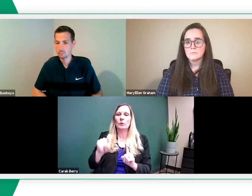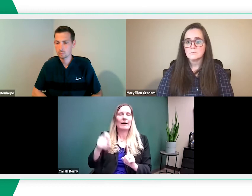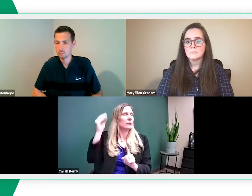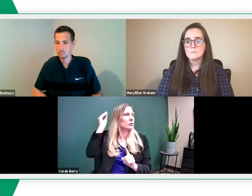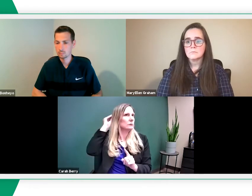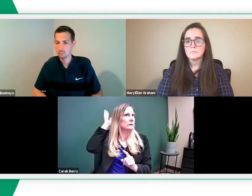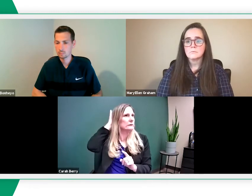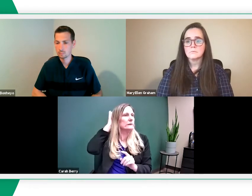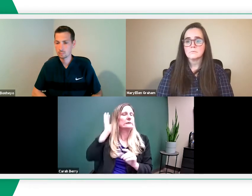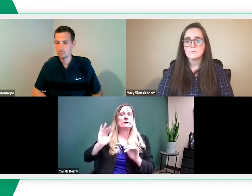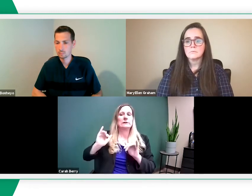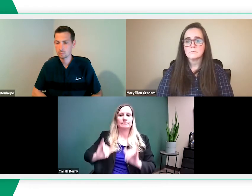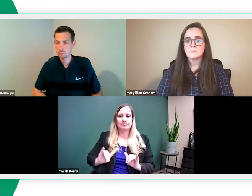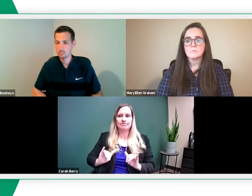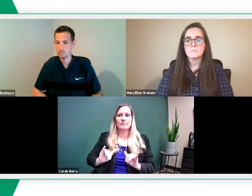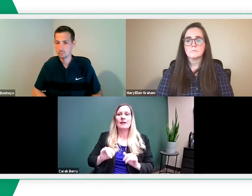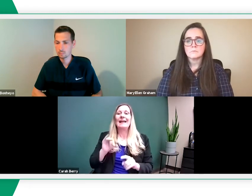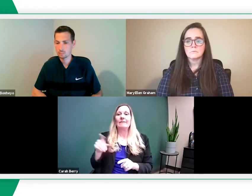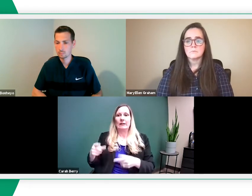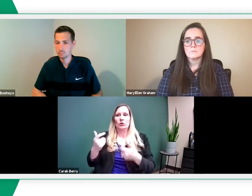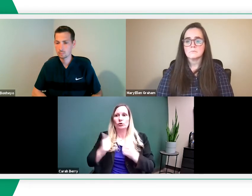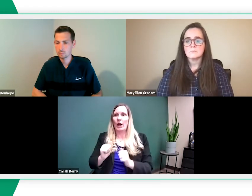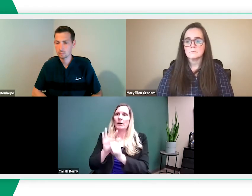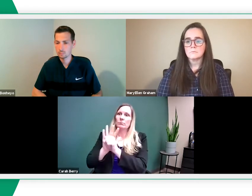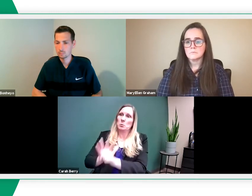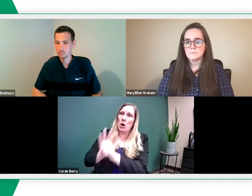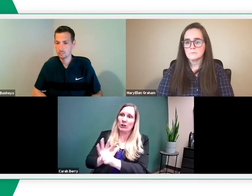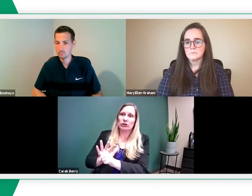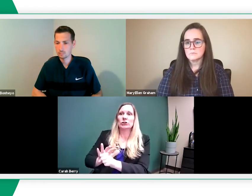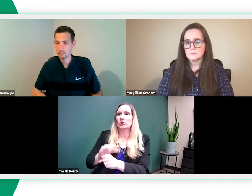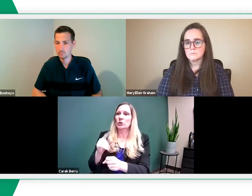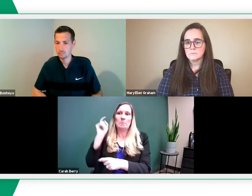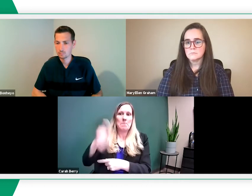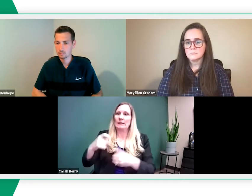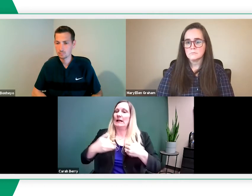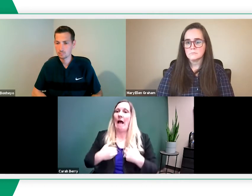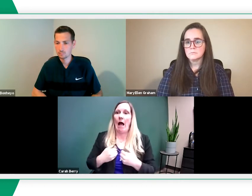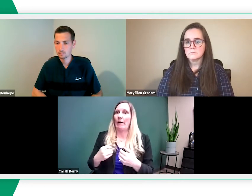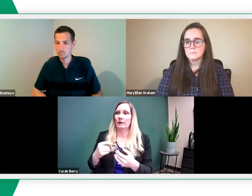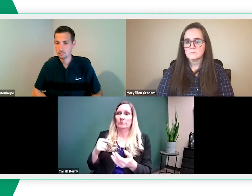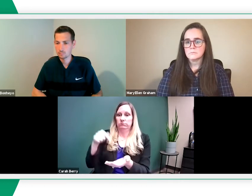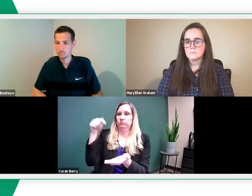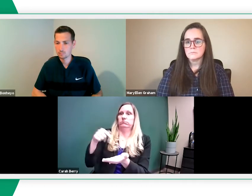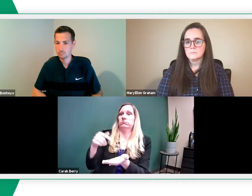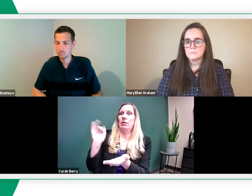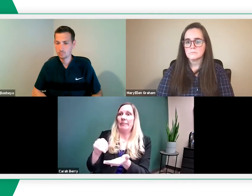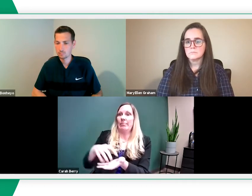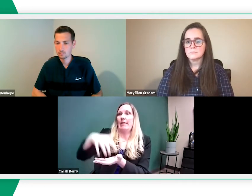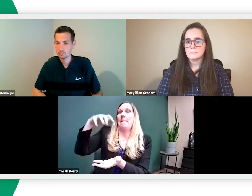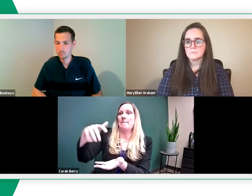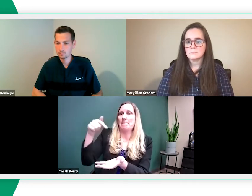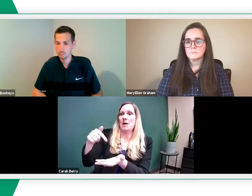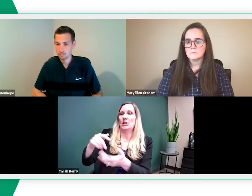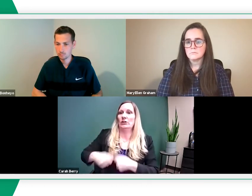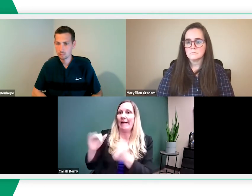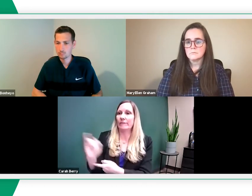It's not wrong if they only sell life insurance, but you need to think, if they're trying to pressure you into life insurance, that you must